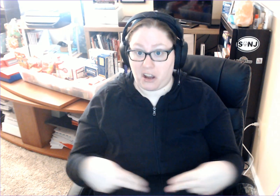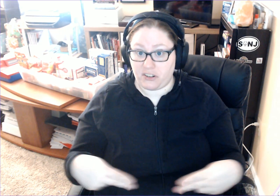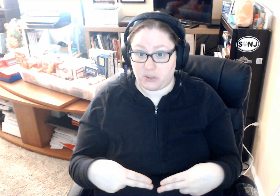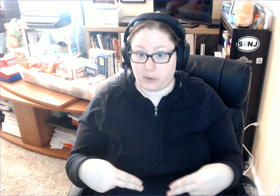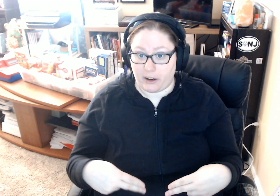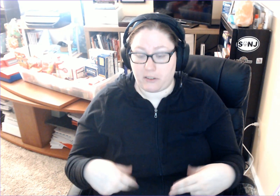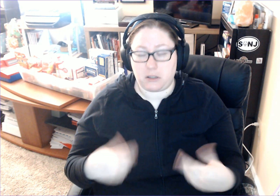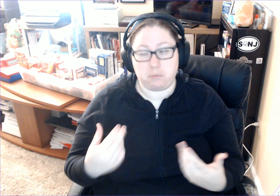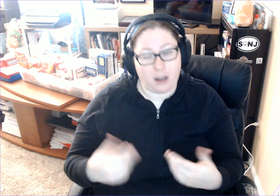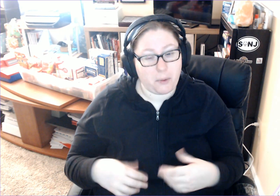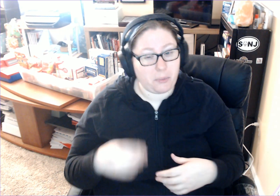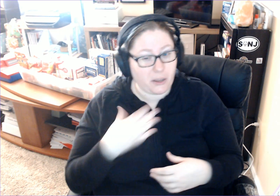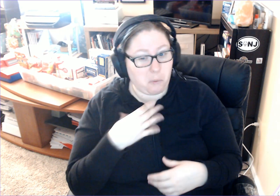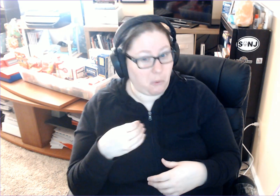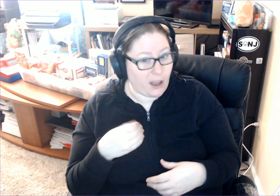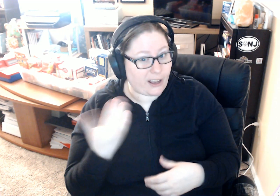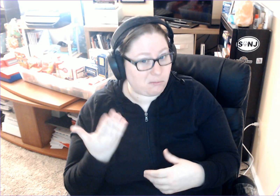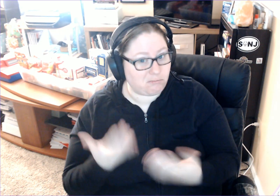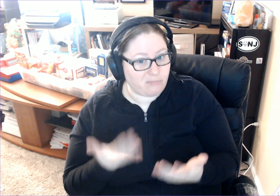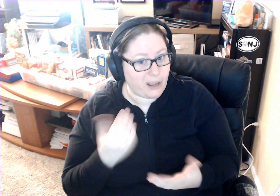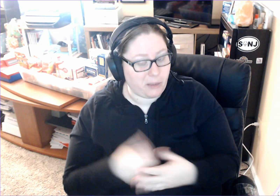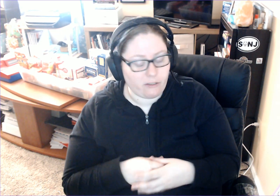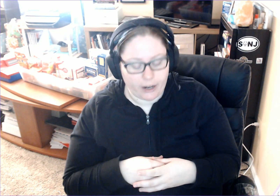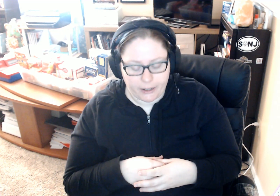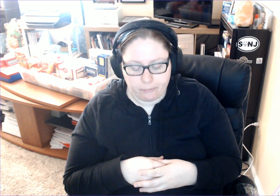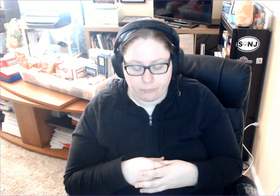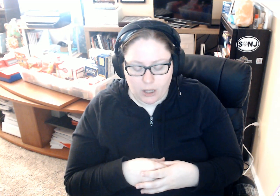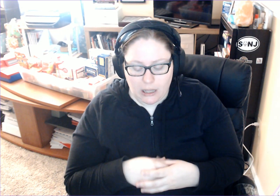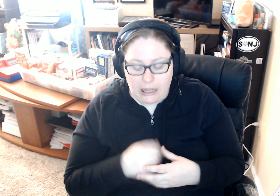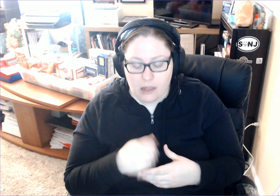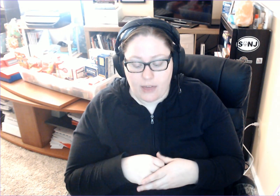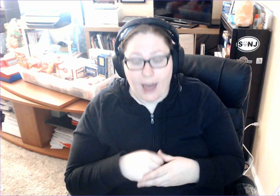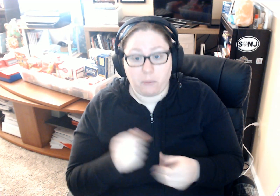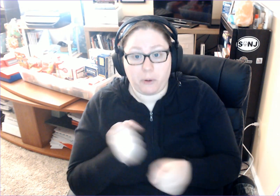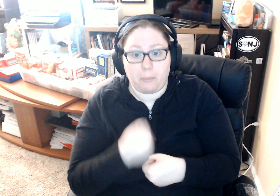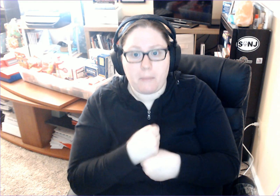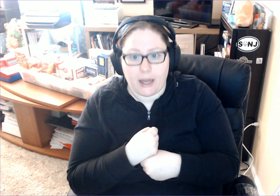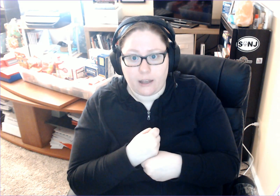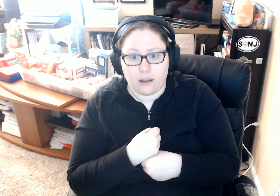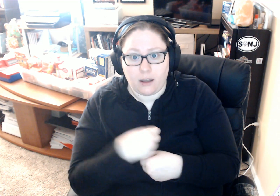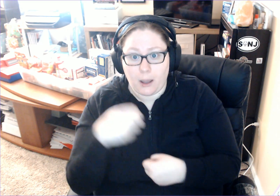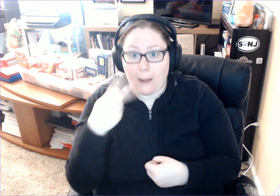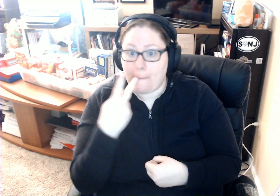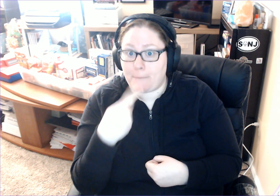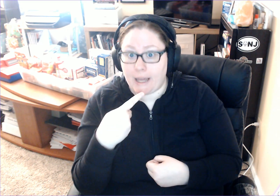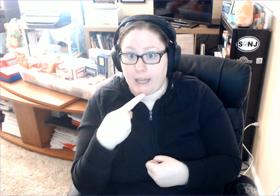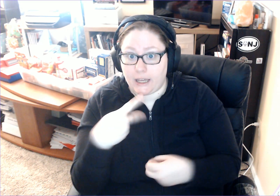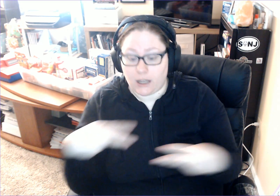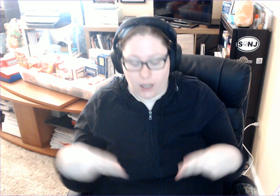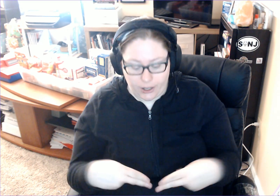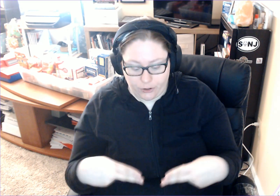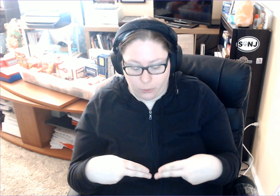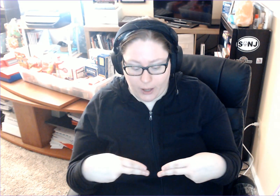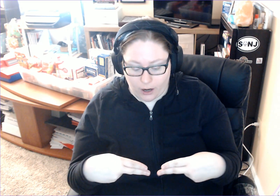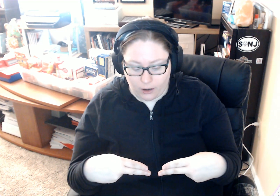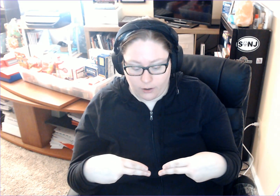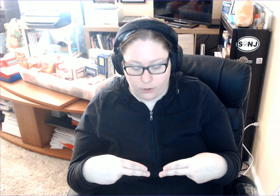underwear that's probably white, maybe, right? That will make pink underwear.